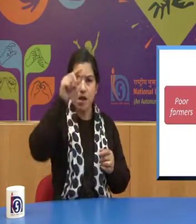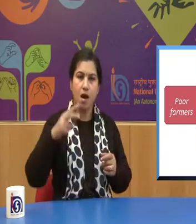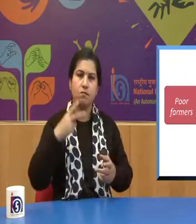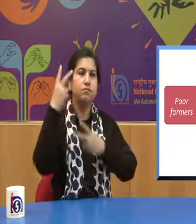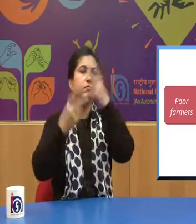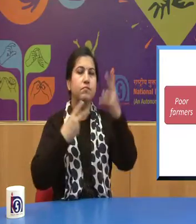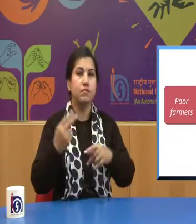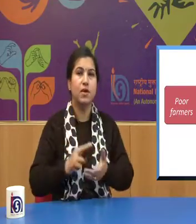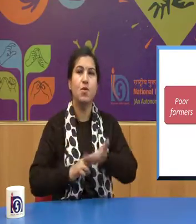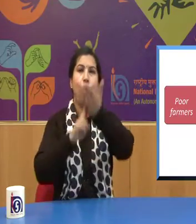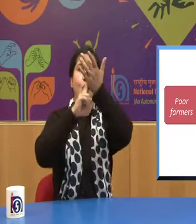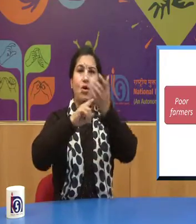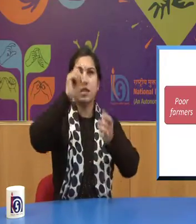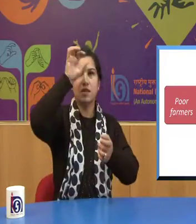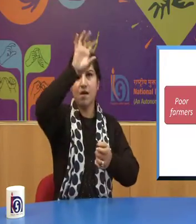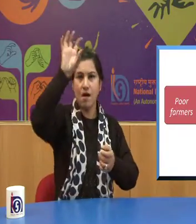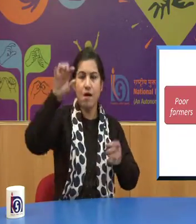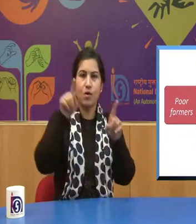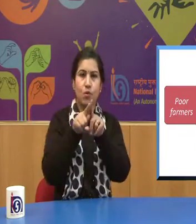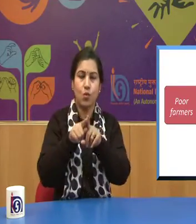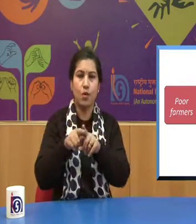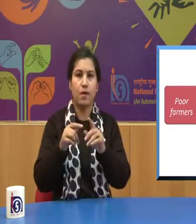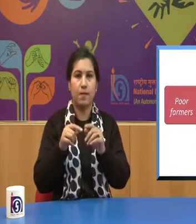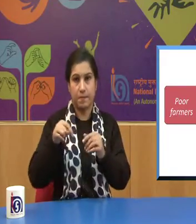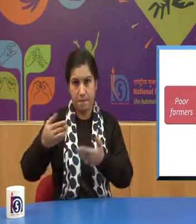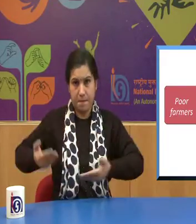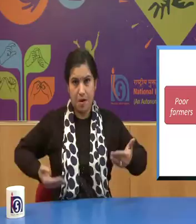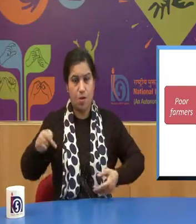to places of worship in Bengal.